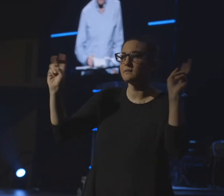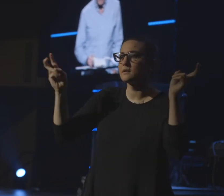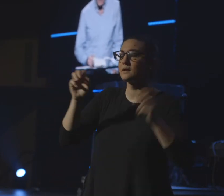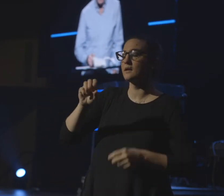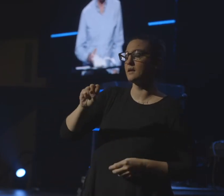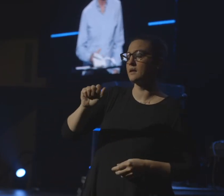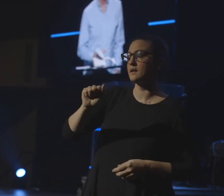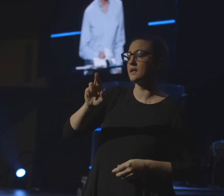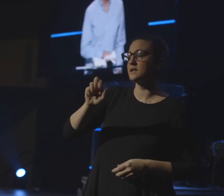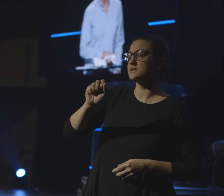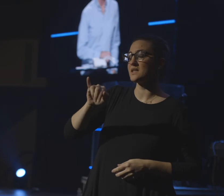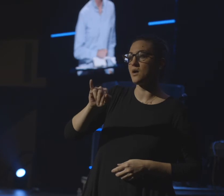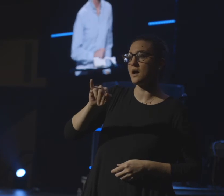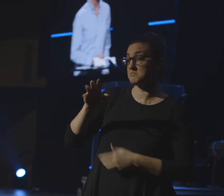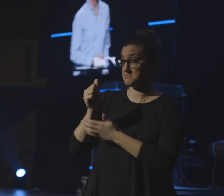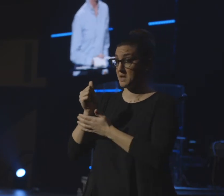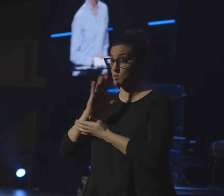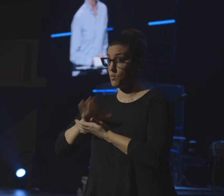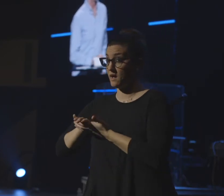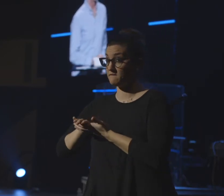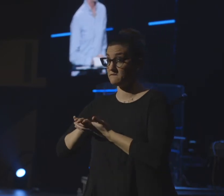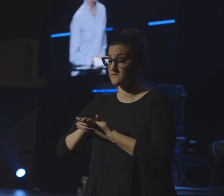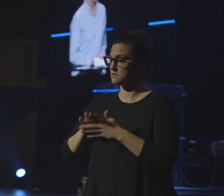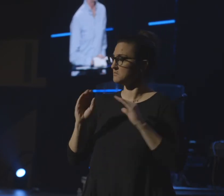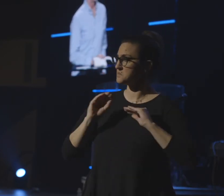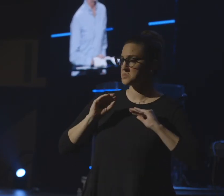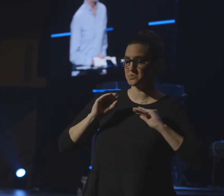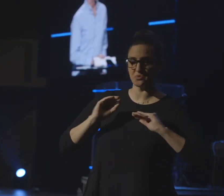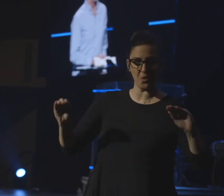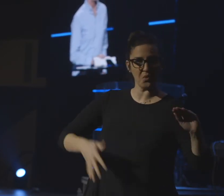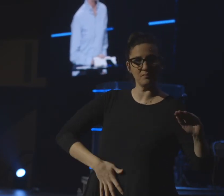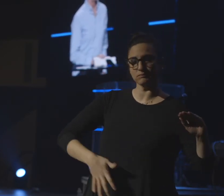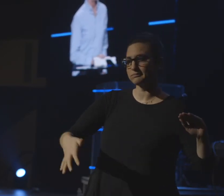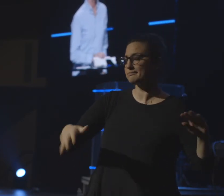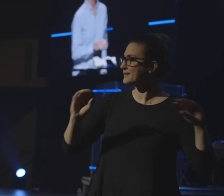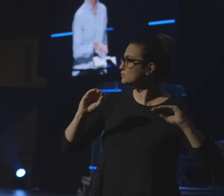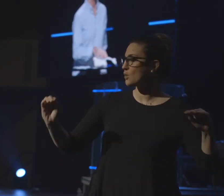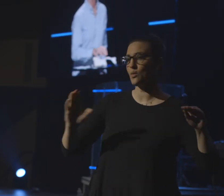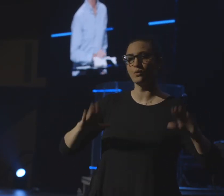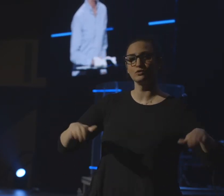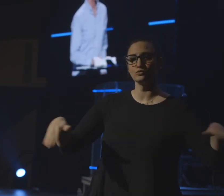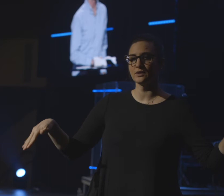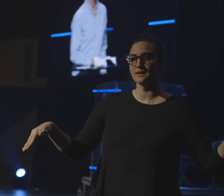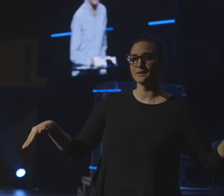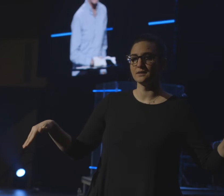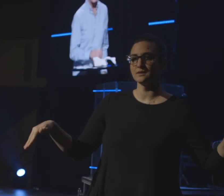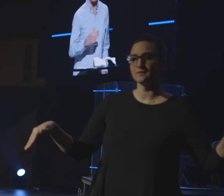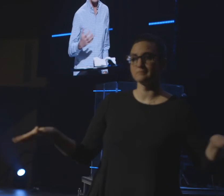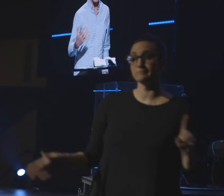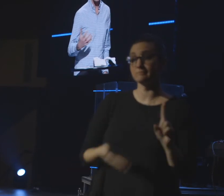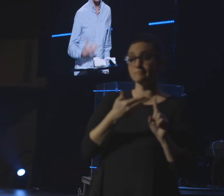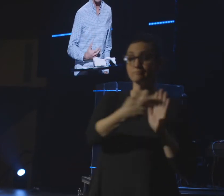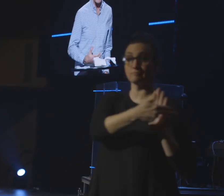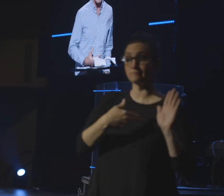borne him no children. Okay. Now today, and this is a pre-scientific age. Today, if